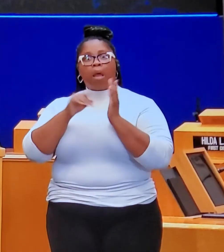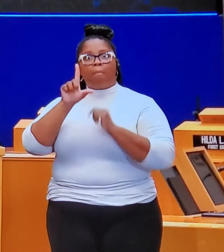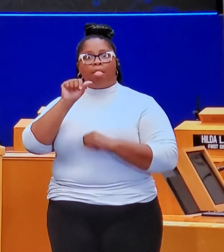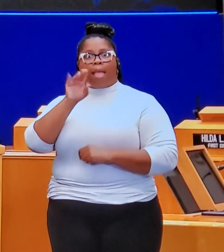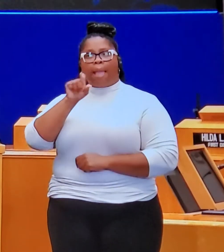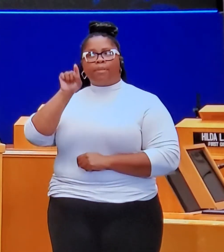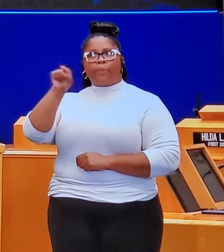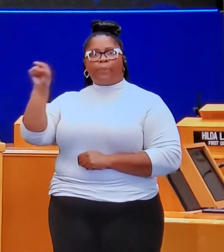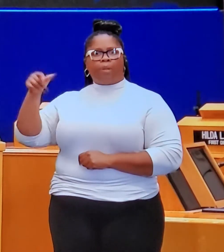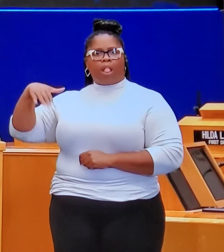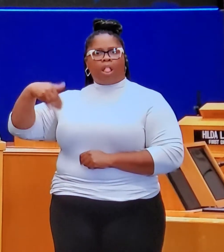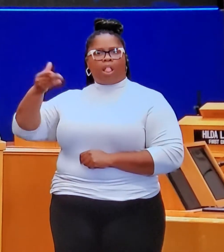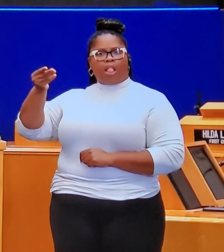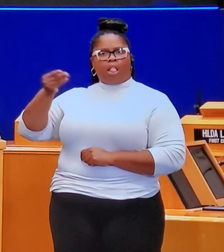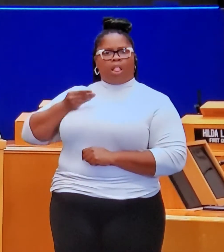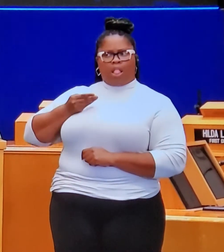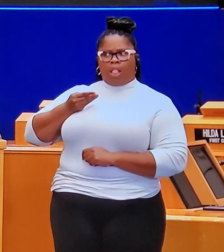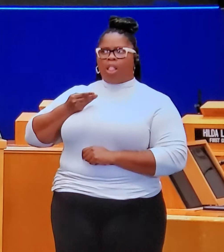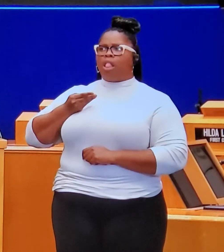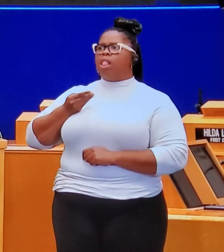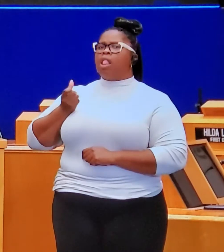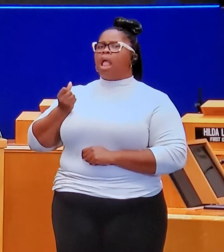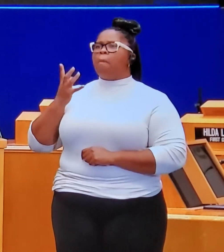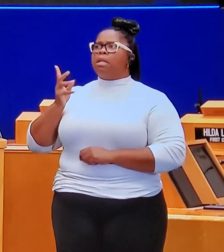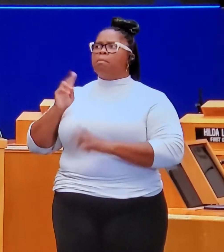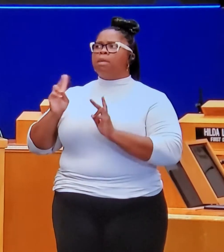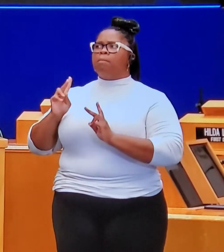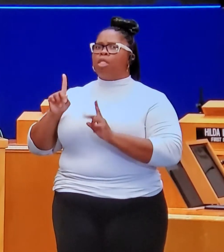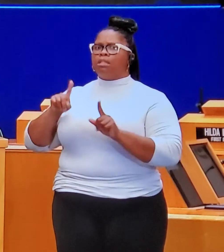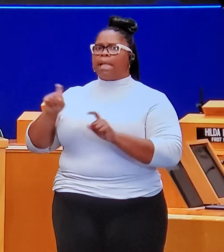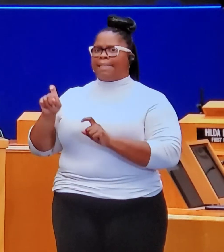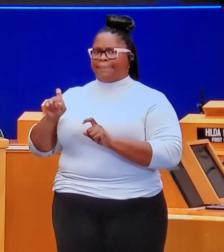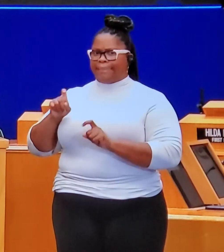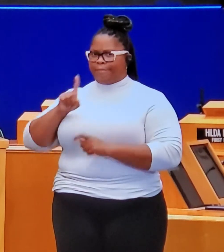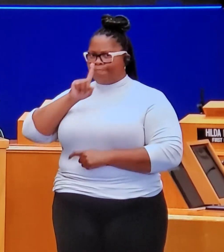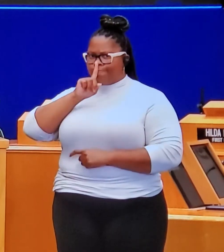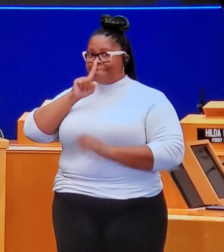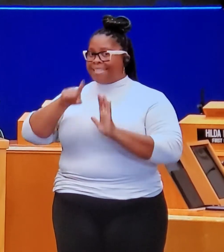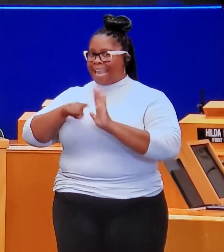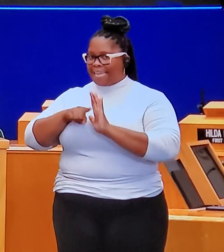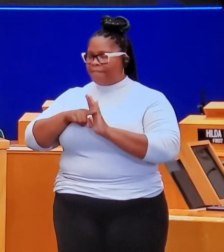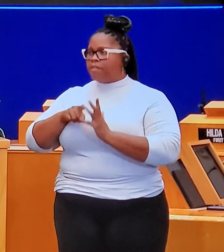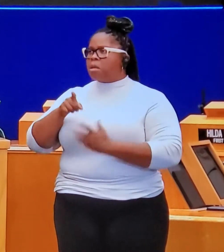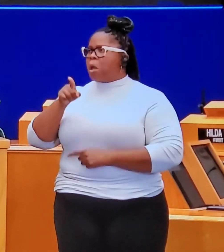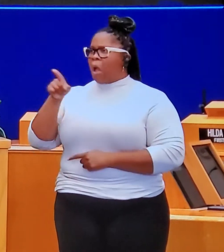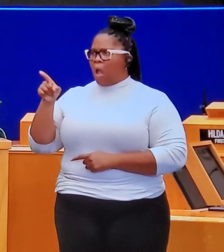us the number of people who they tested who reported as negative.